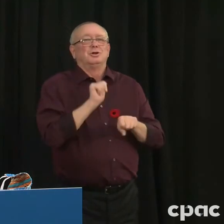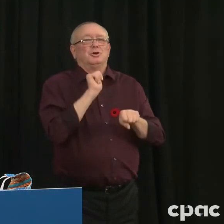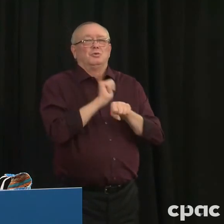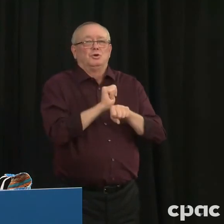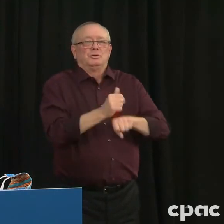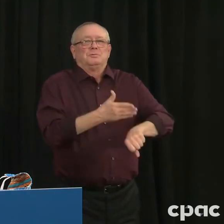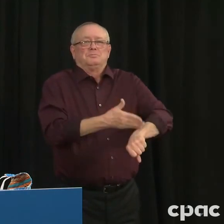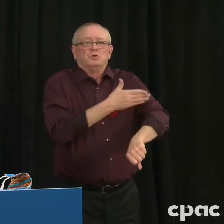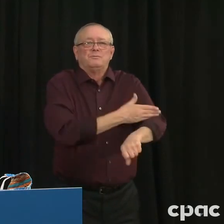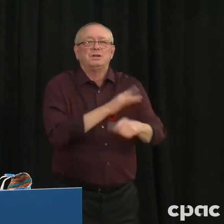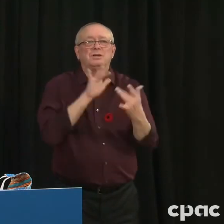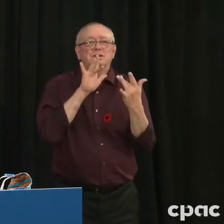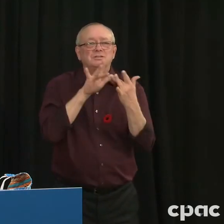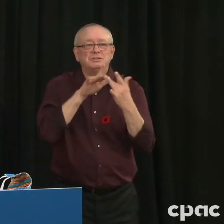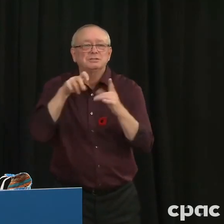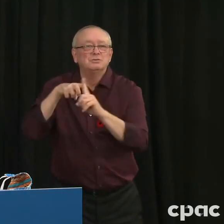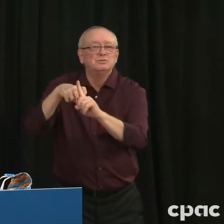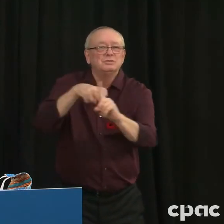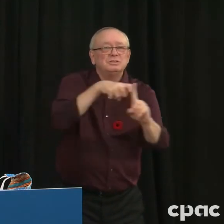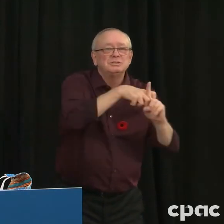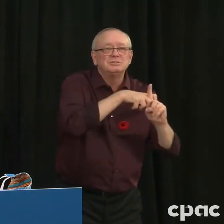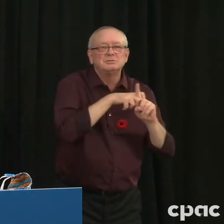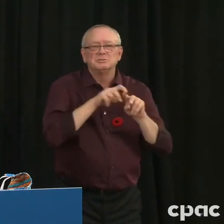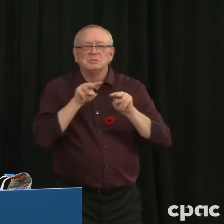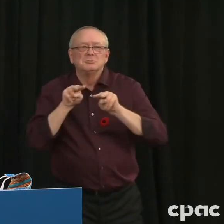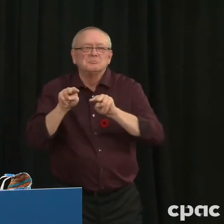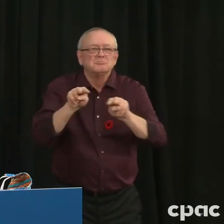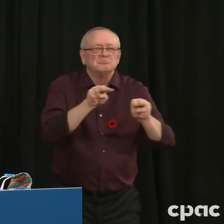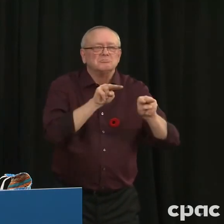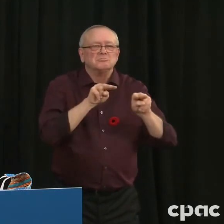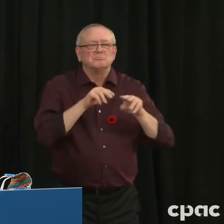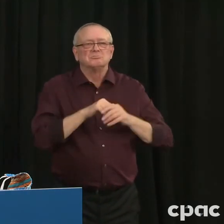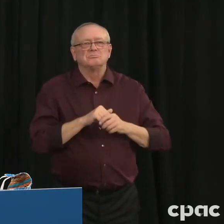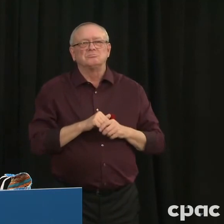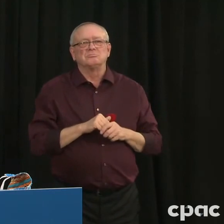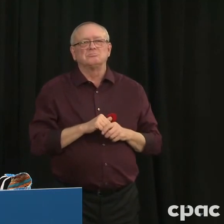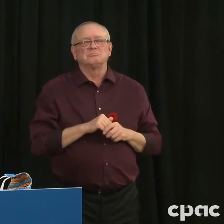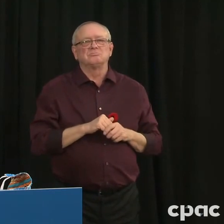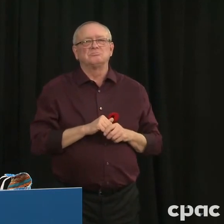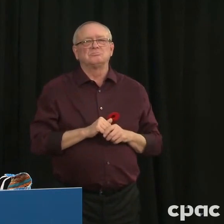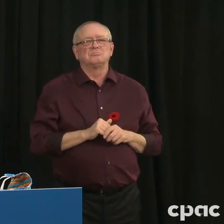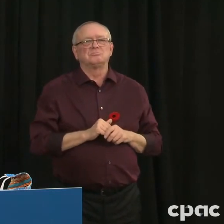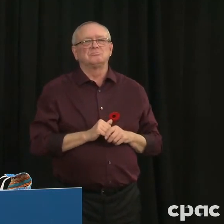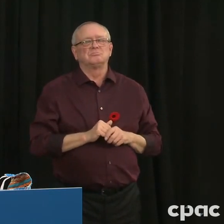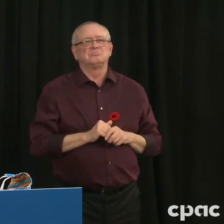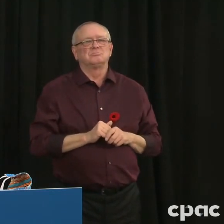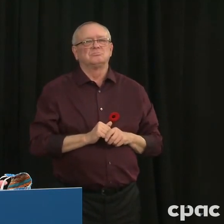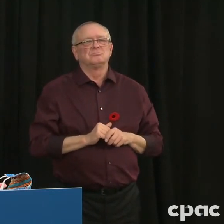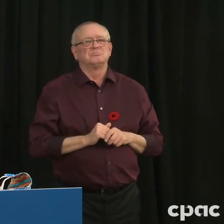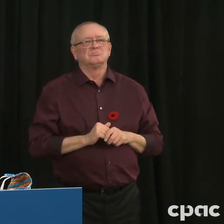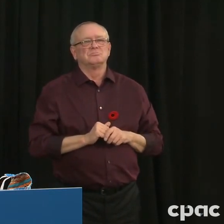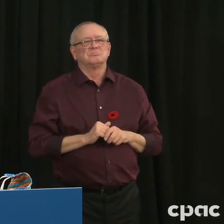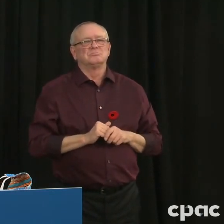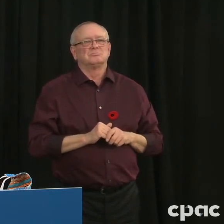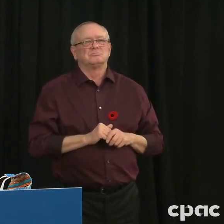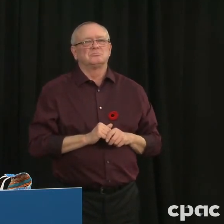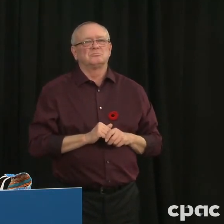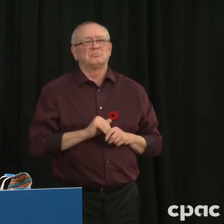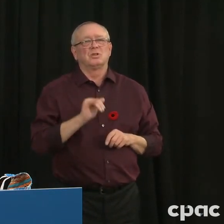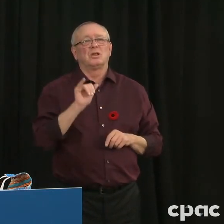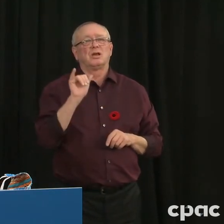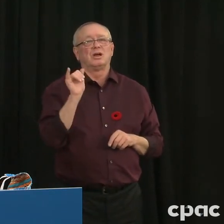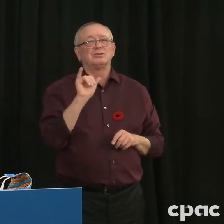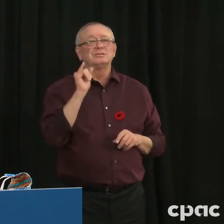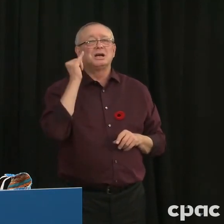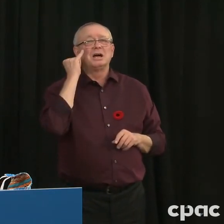But what we are doing is looking at places that we know in other provinces they've seen issues. We're